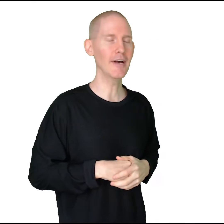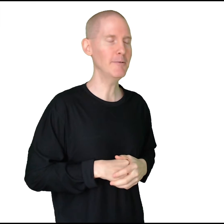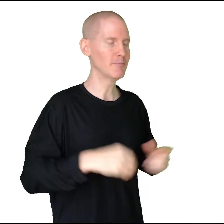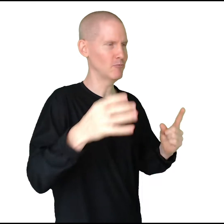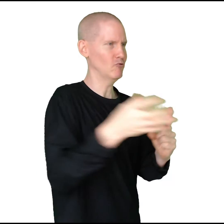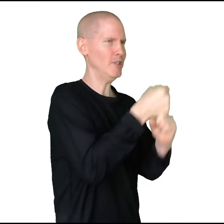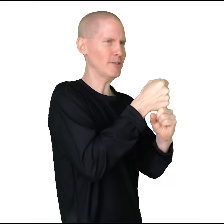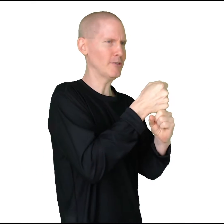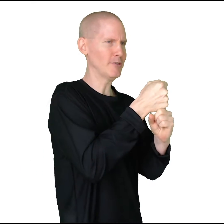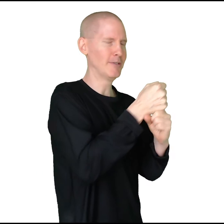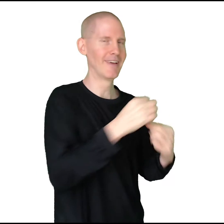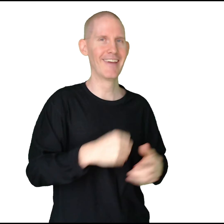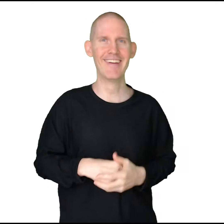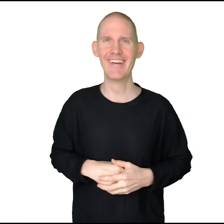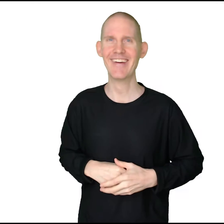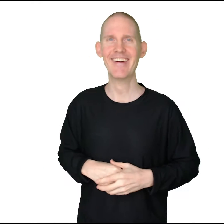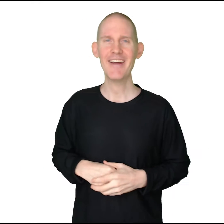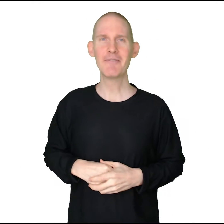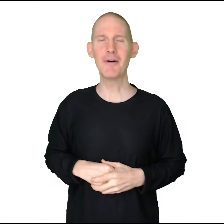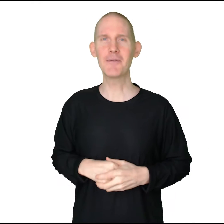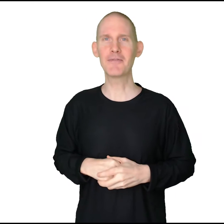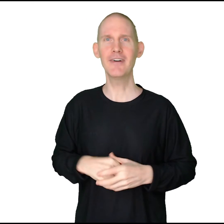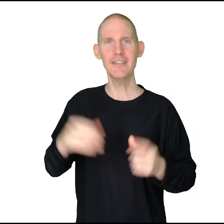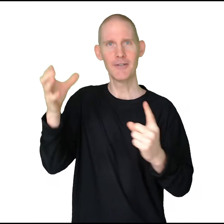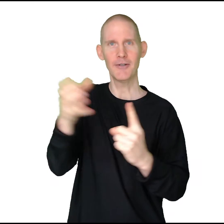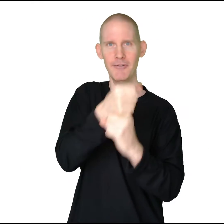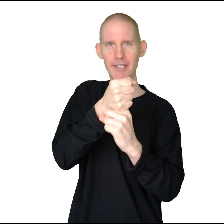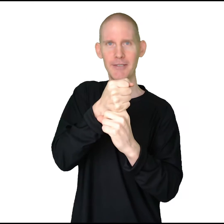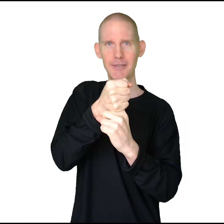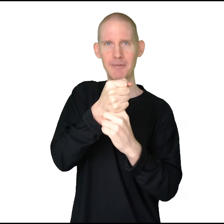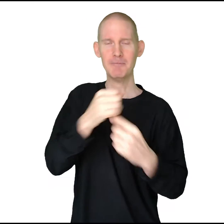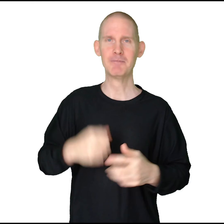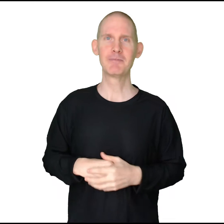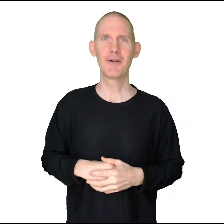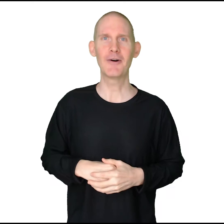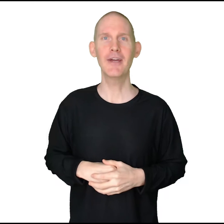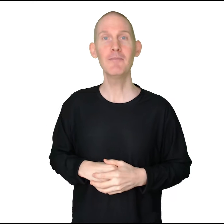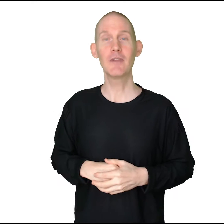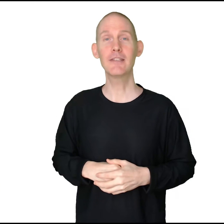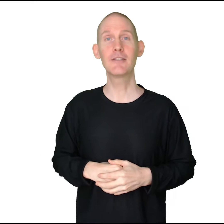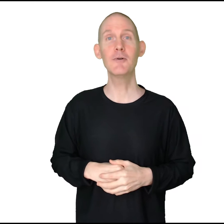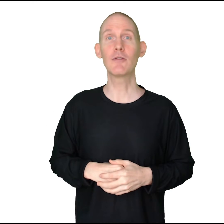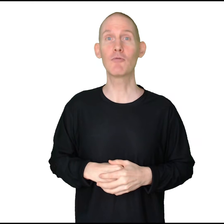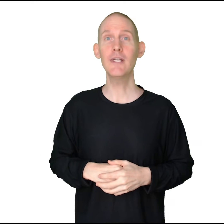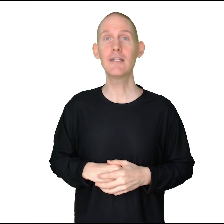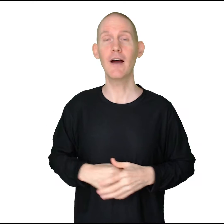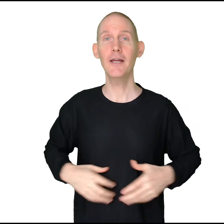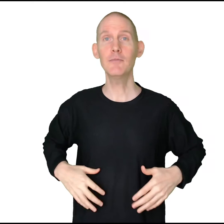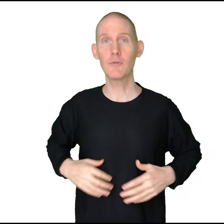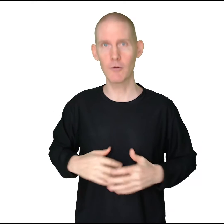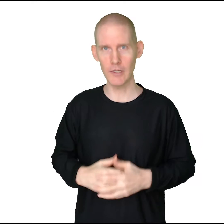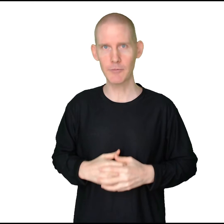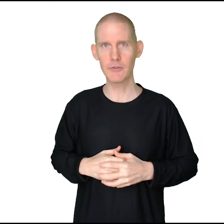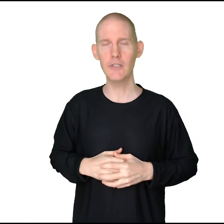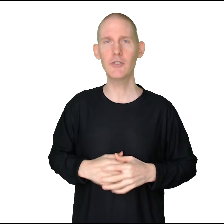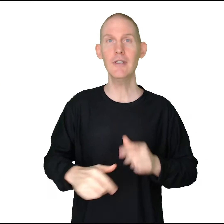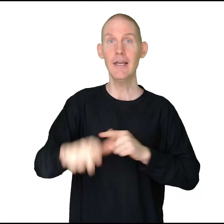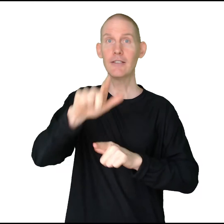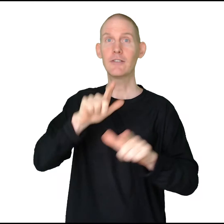side, arrest. From the front, arrest. Okay, let's do it 3 times from the rest position.